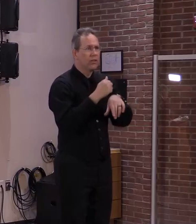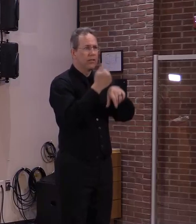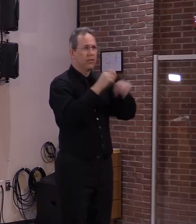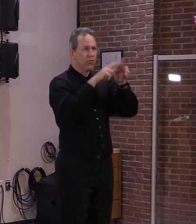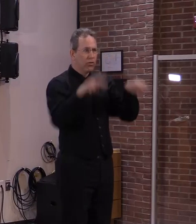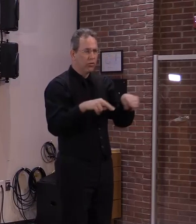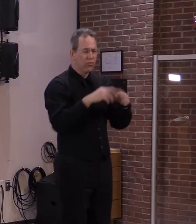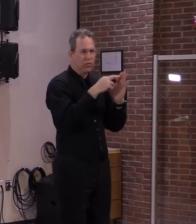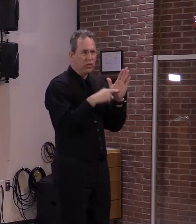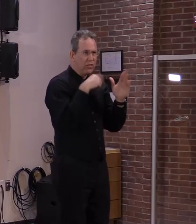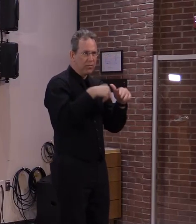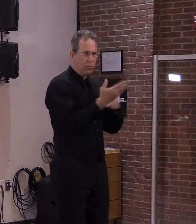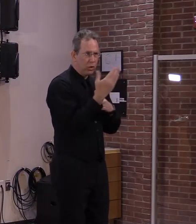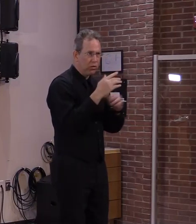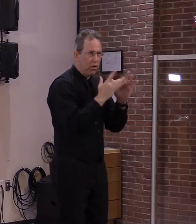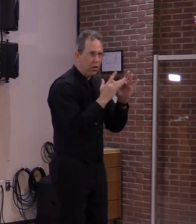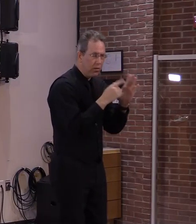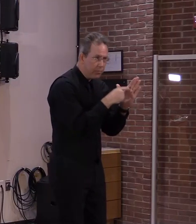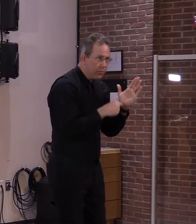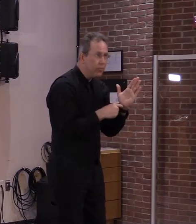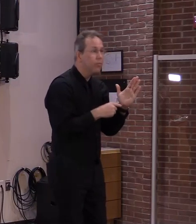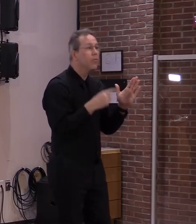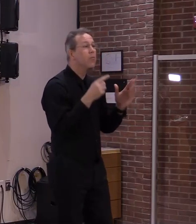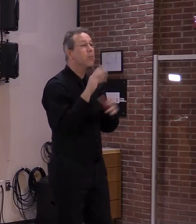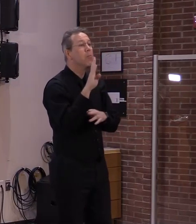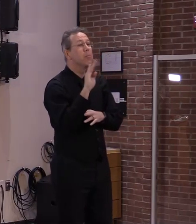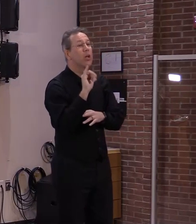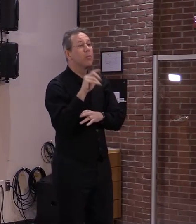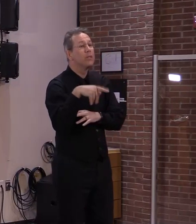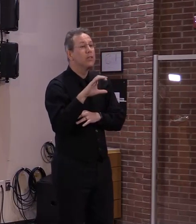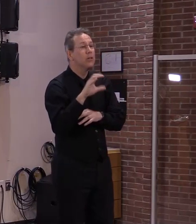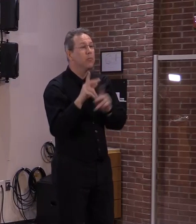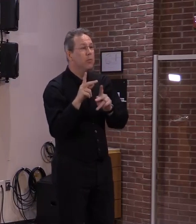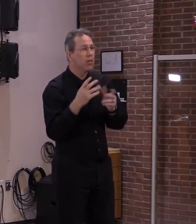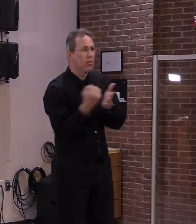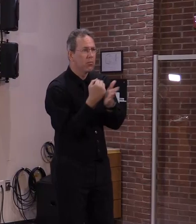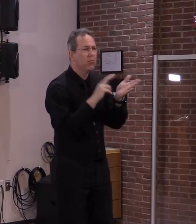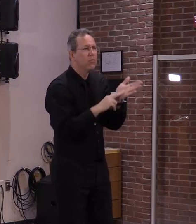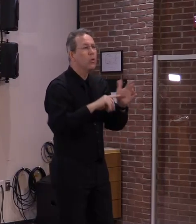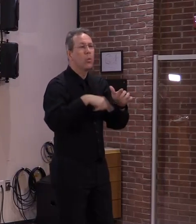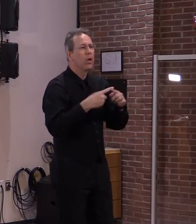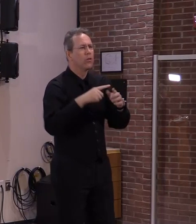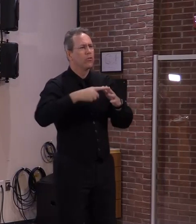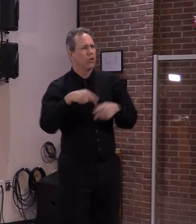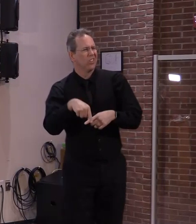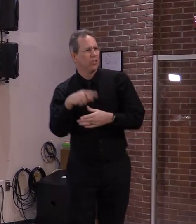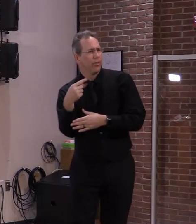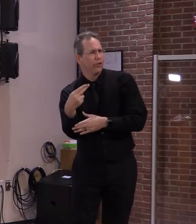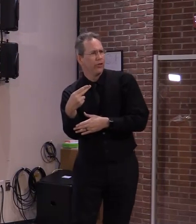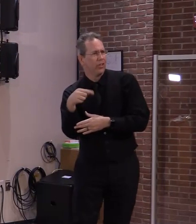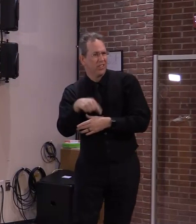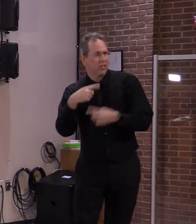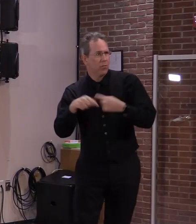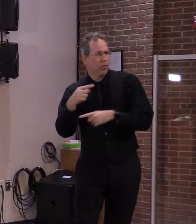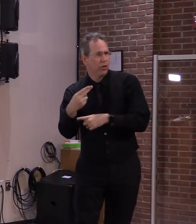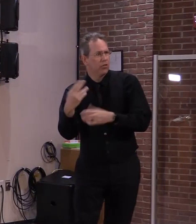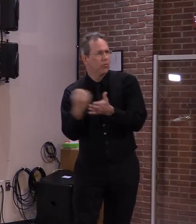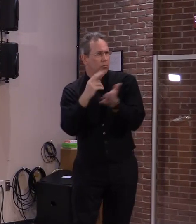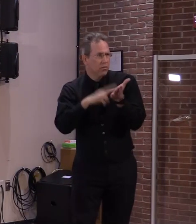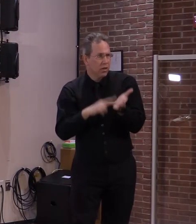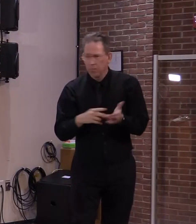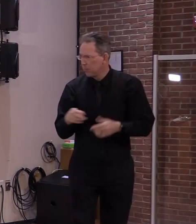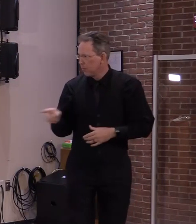available by Thursday on the registration system. You can register by either going online or calling our call